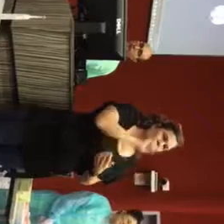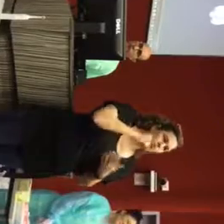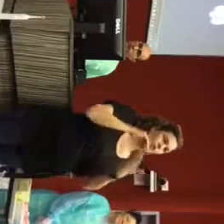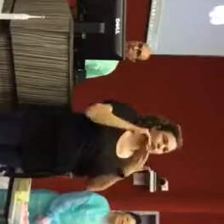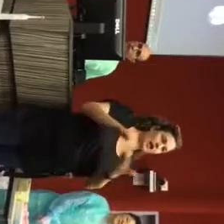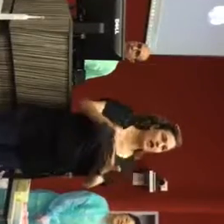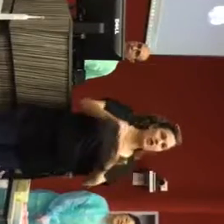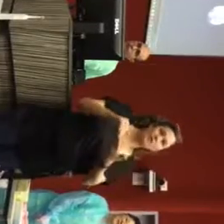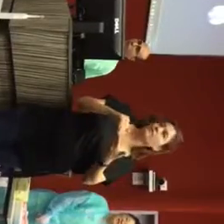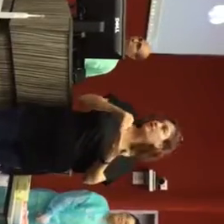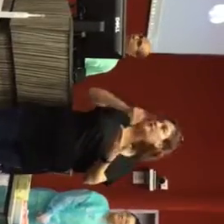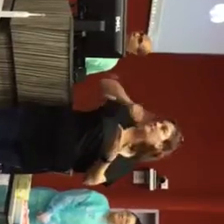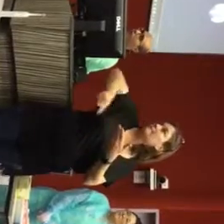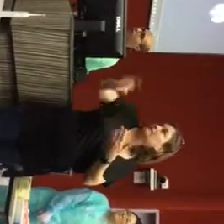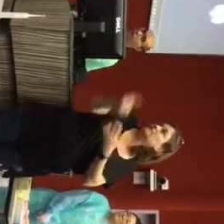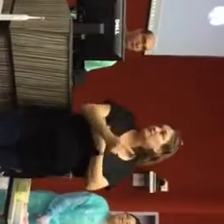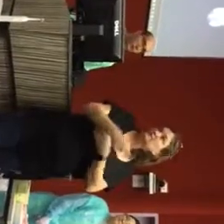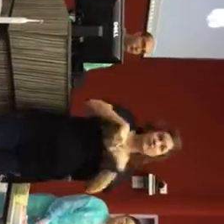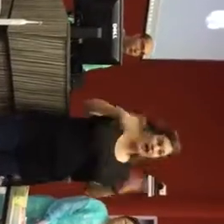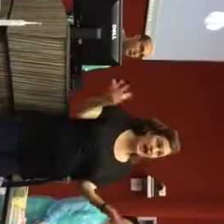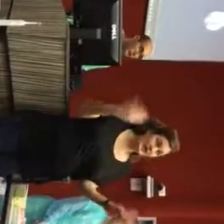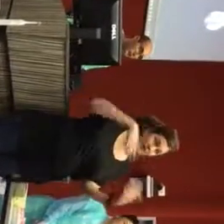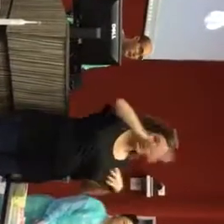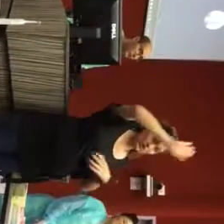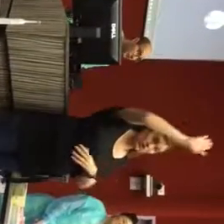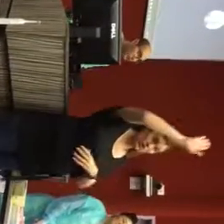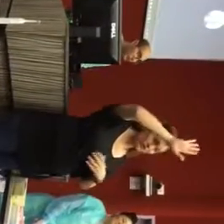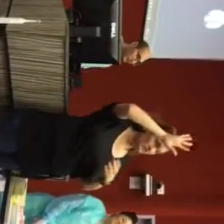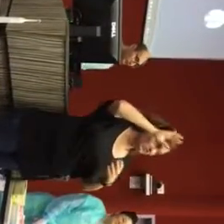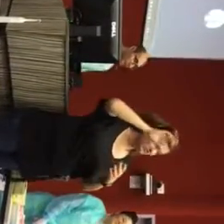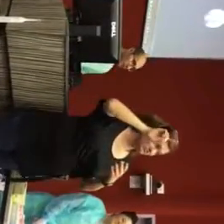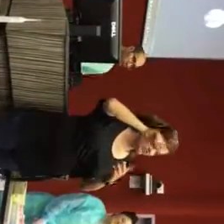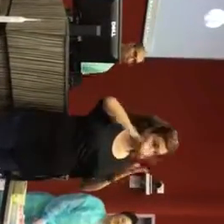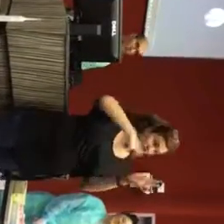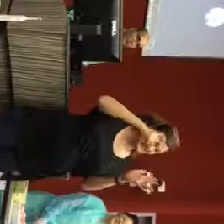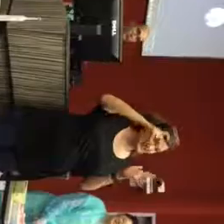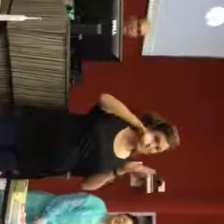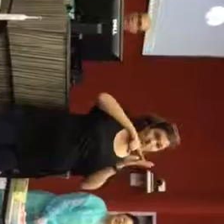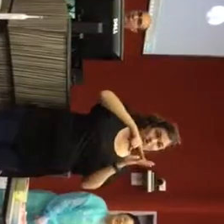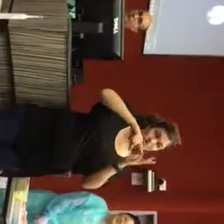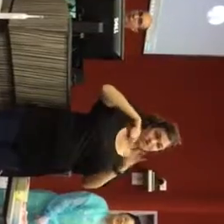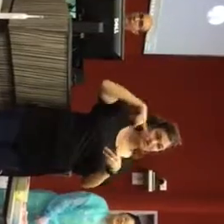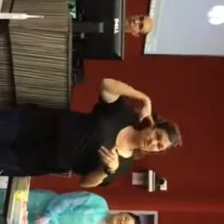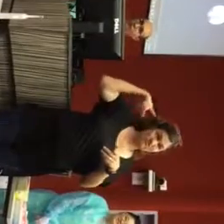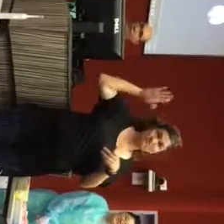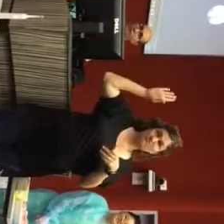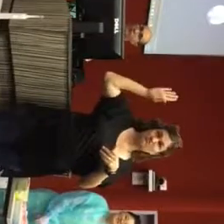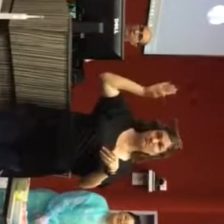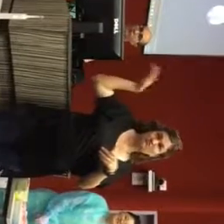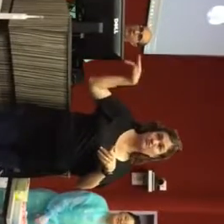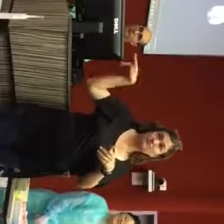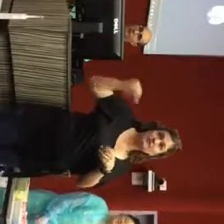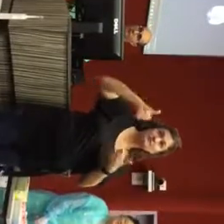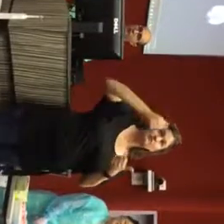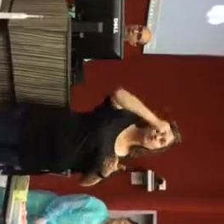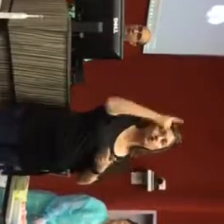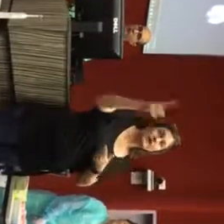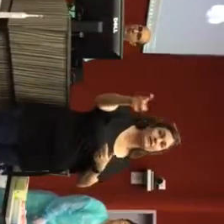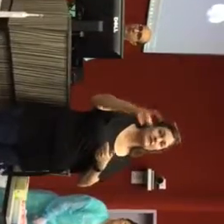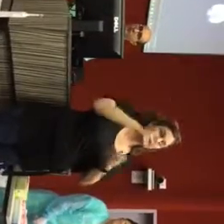sometimes. Great. Has anybody here attended JCU Dental? Perfect. Yeah, Very definitely good. worth keeping in mind, guys, for